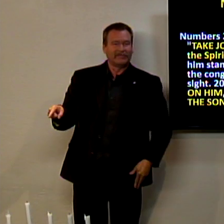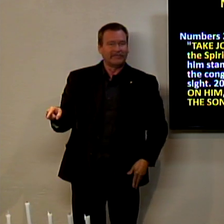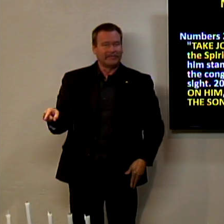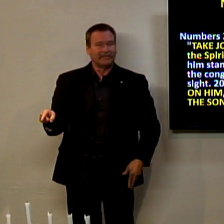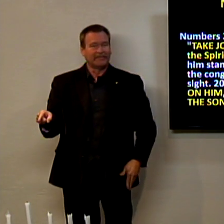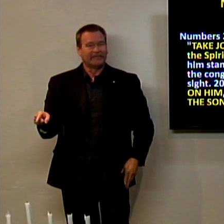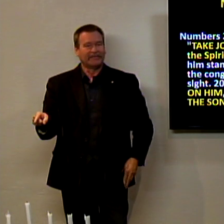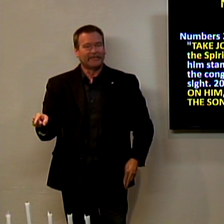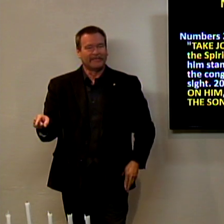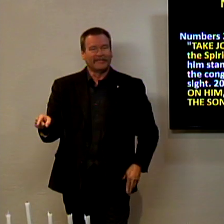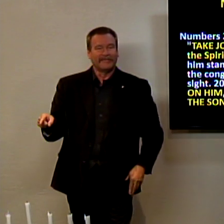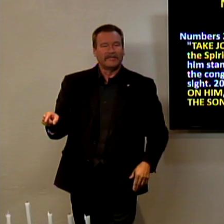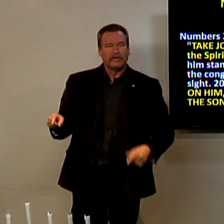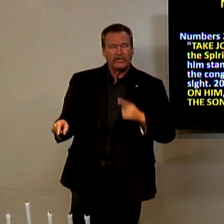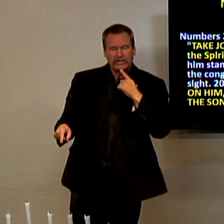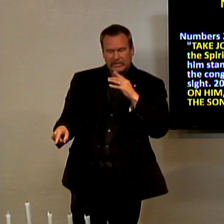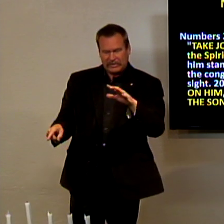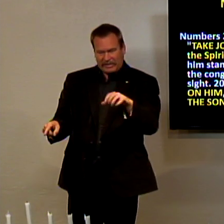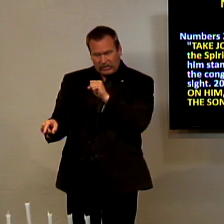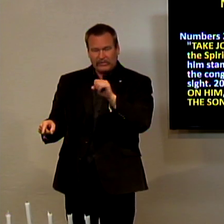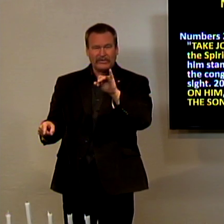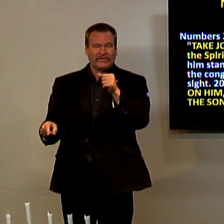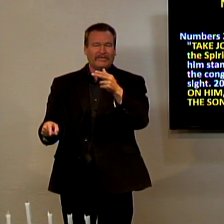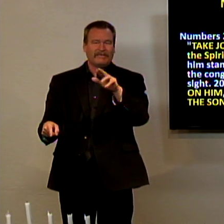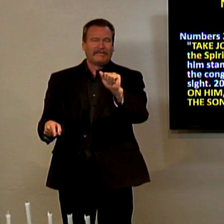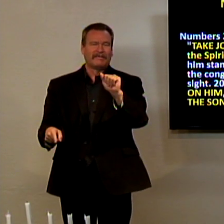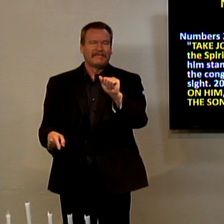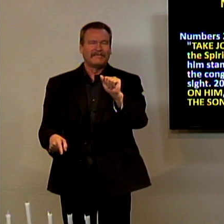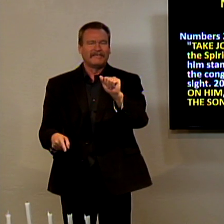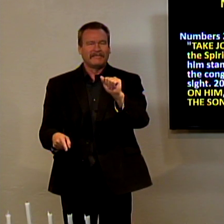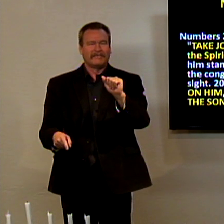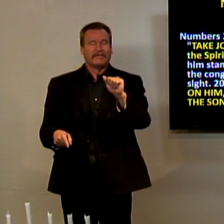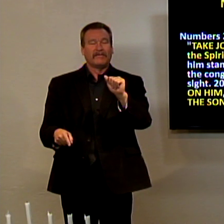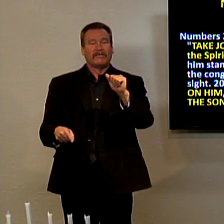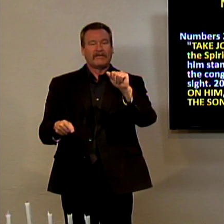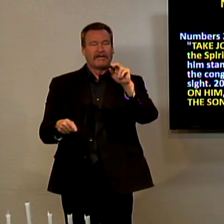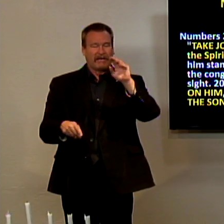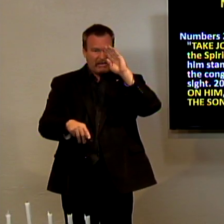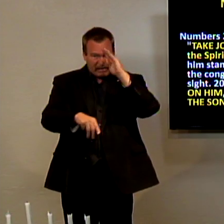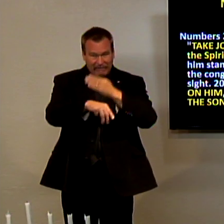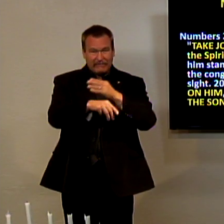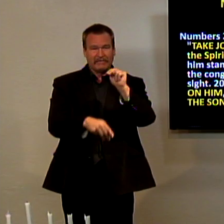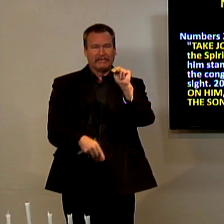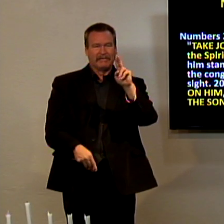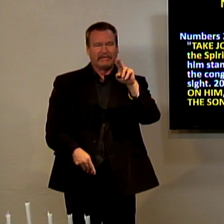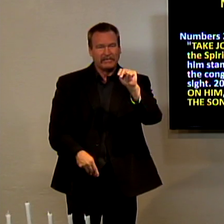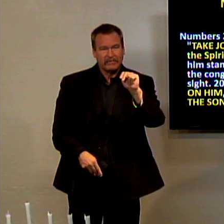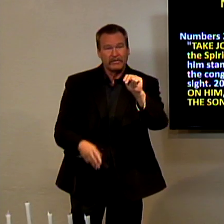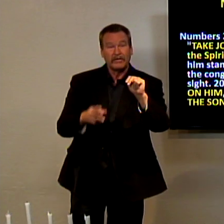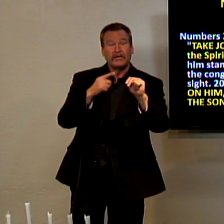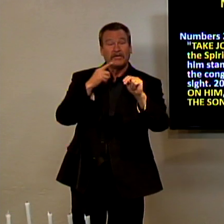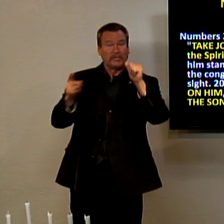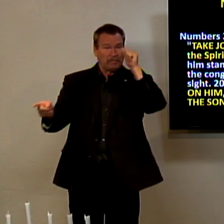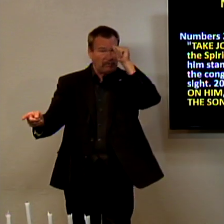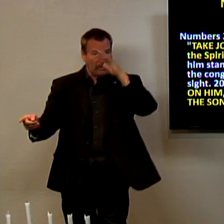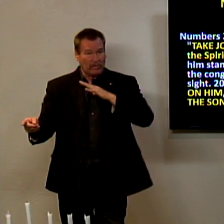When the time was right, God called him. God said, take Joshua the son of Nun, the man who is